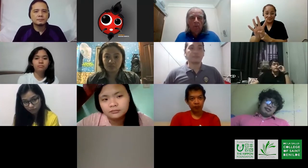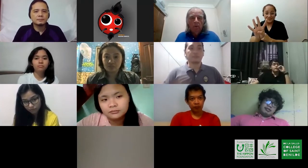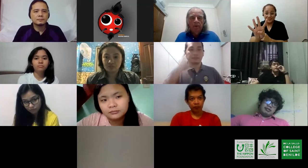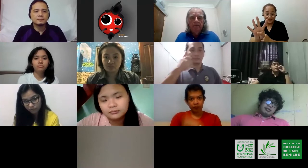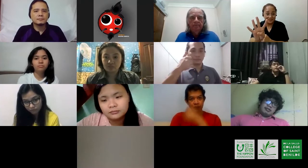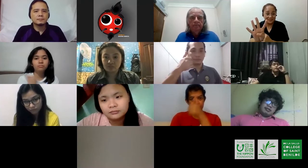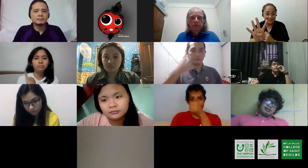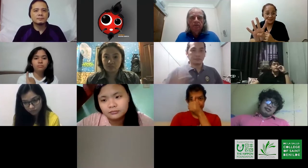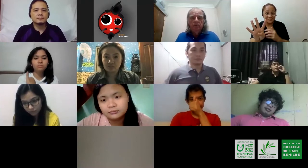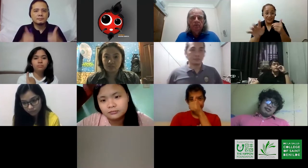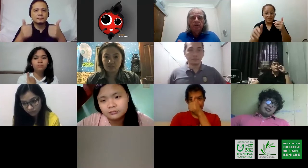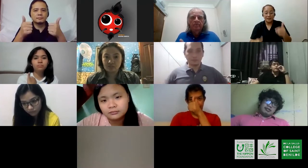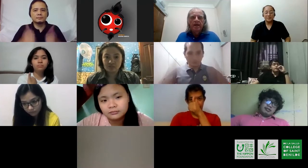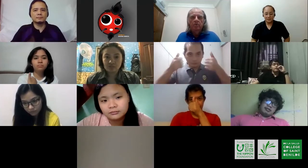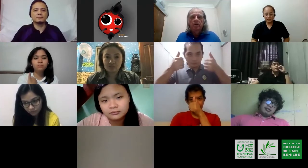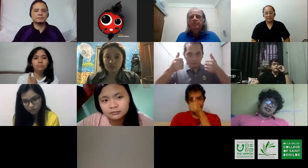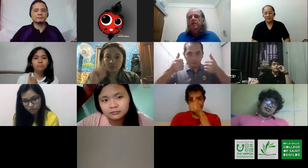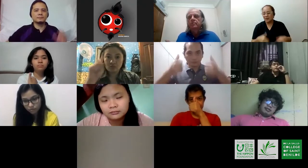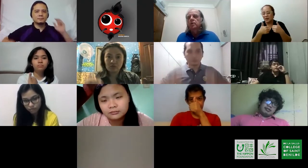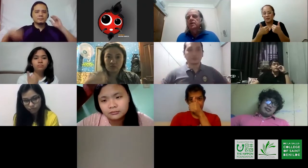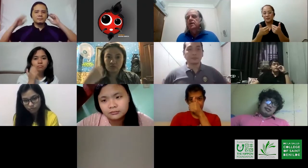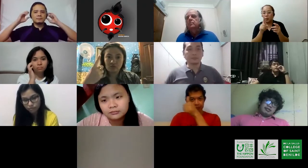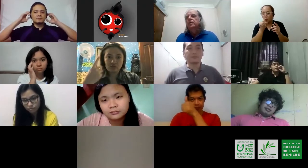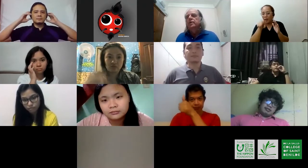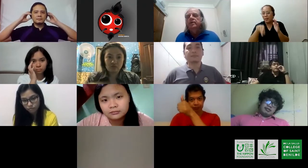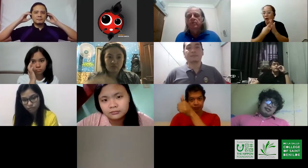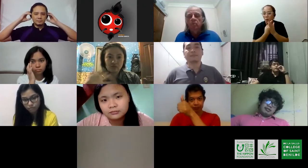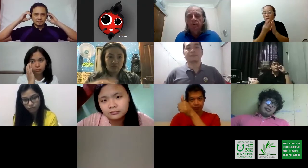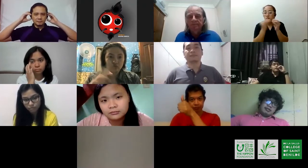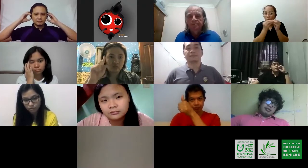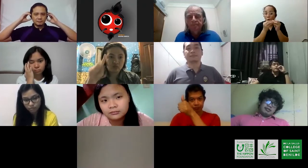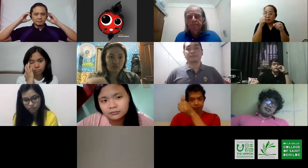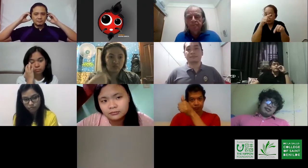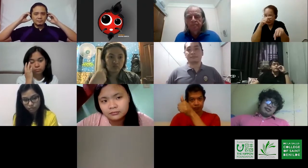Okay, so you have an hour. If you need more time, we can give you more.